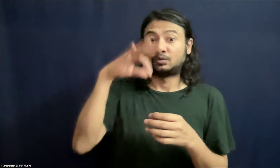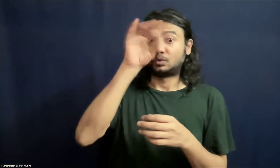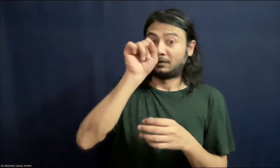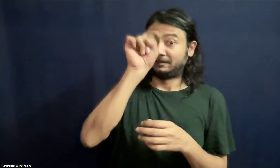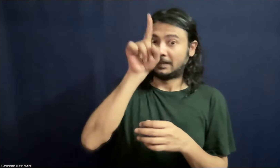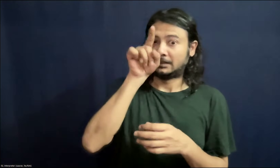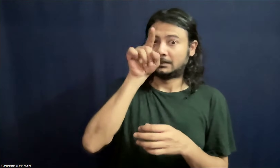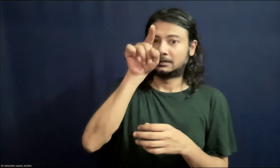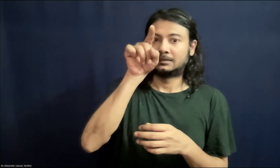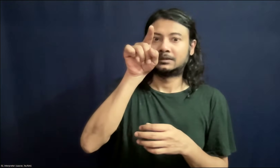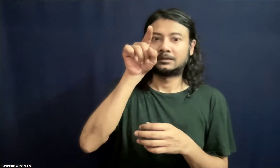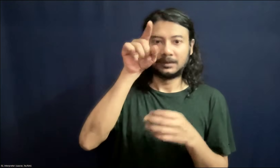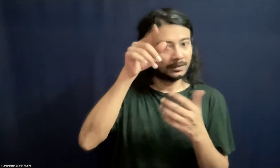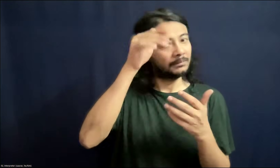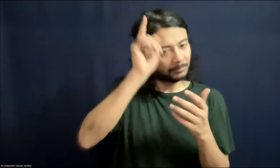every creature.